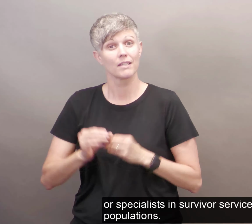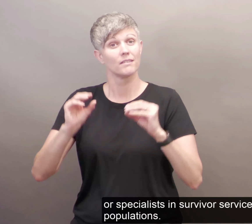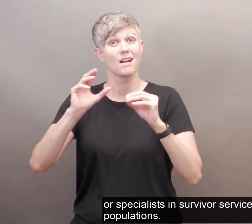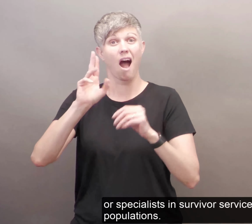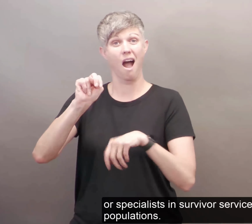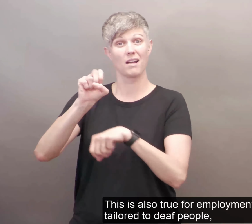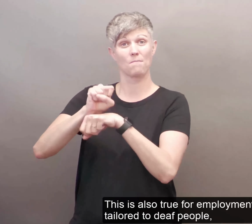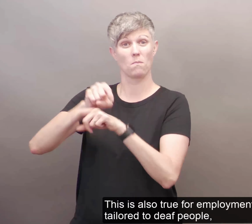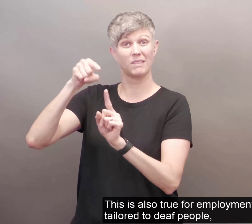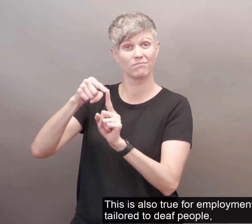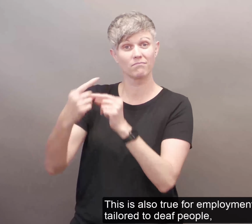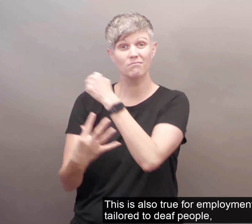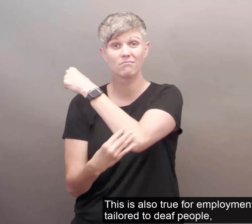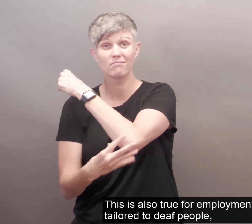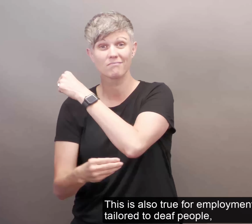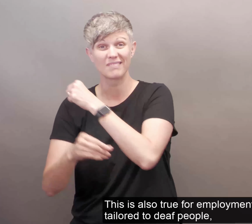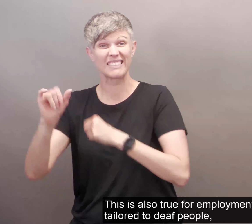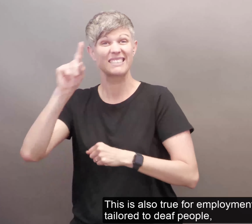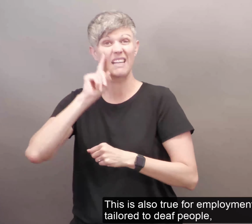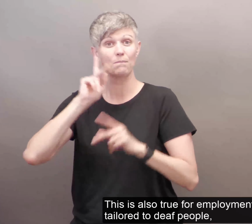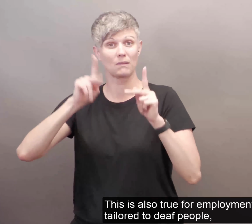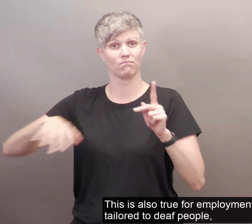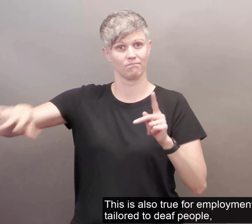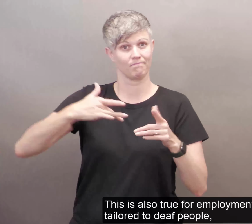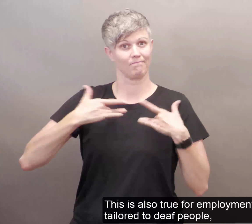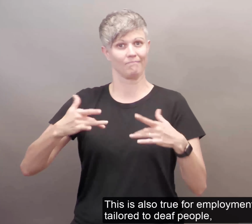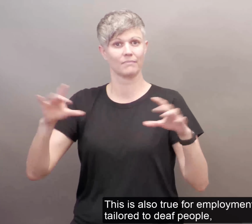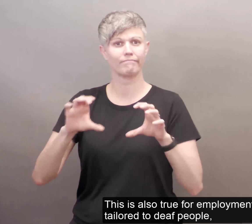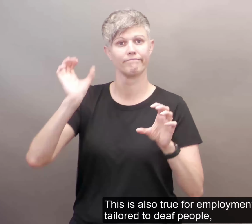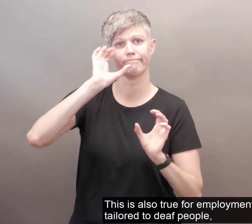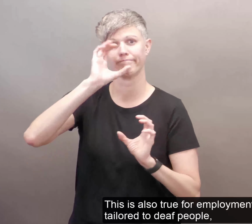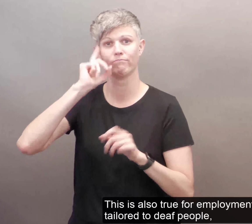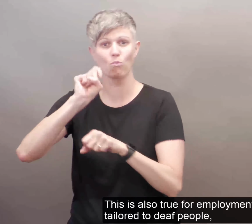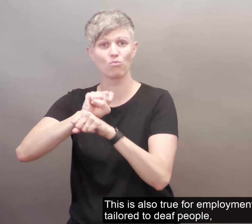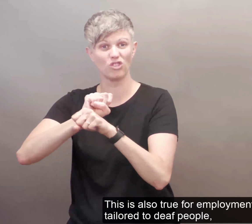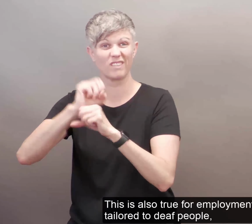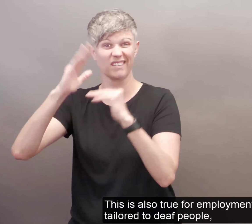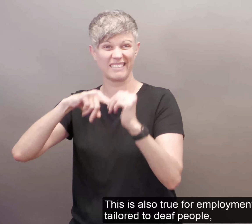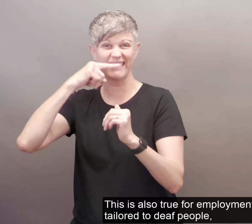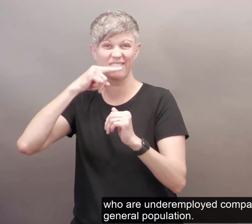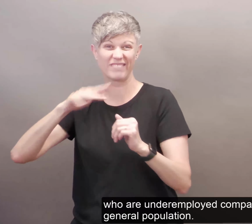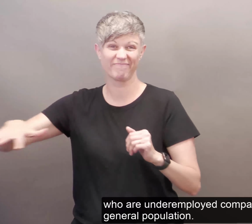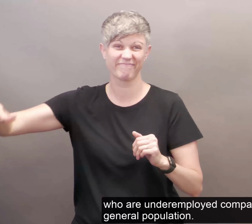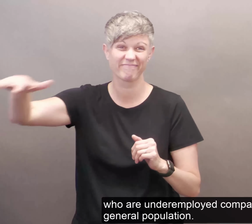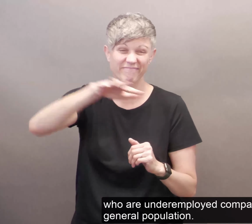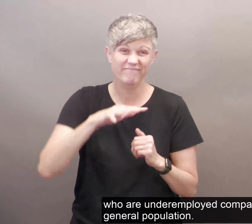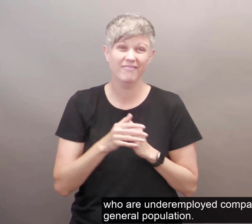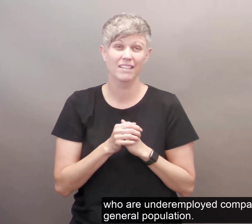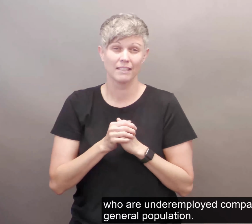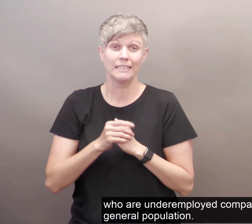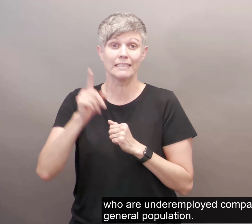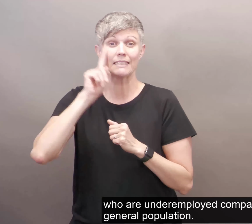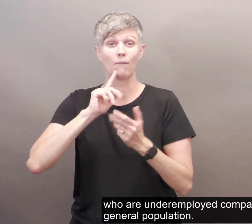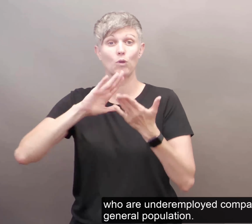deaf populations are often very limited. This is also true for employment services tailored to deaf people who are